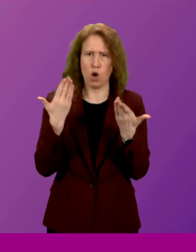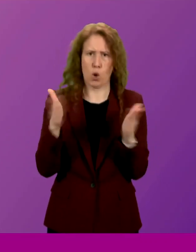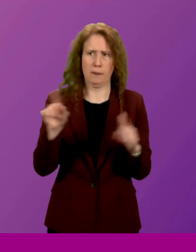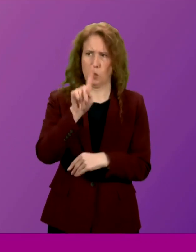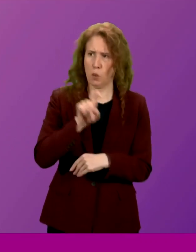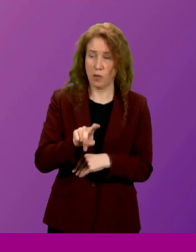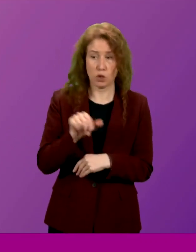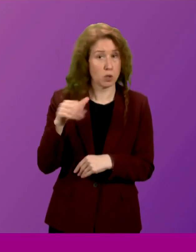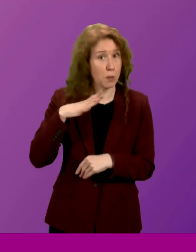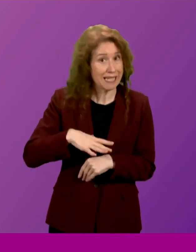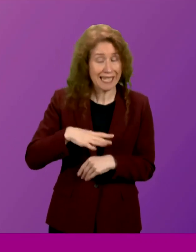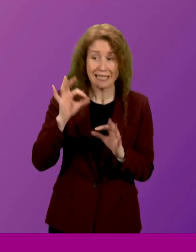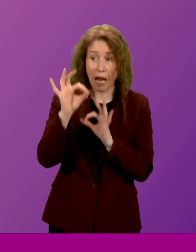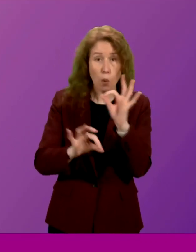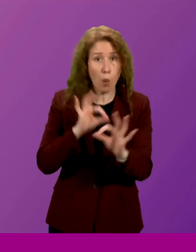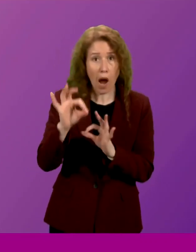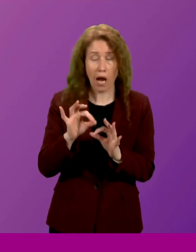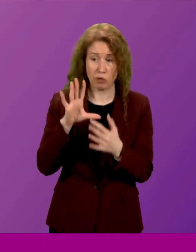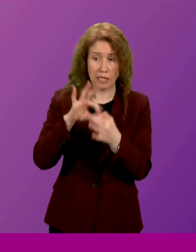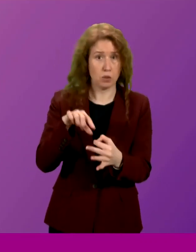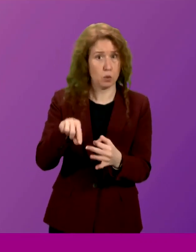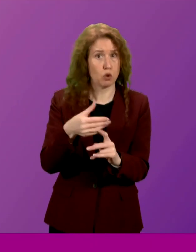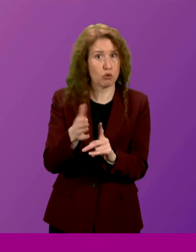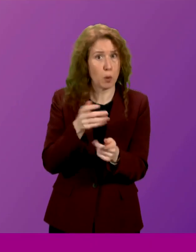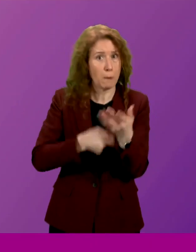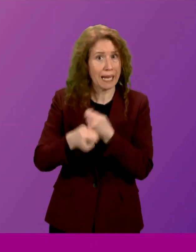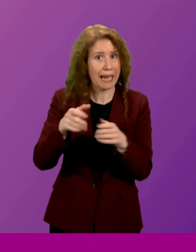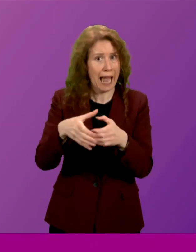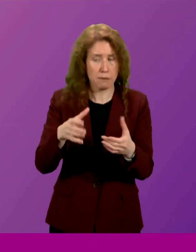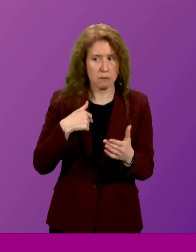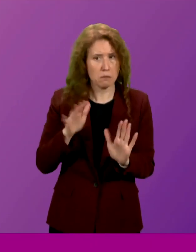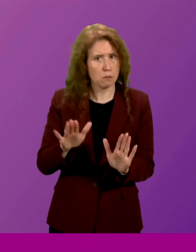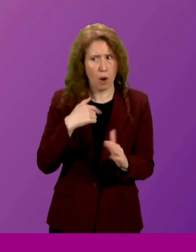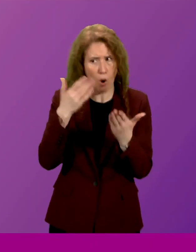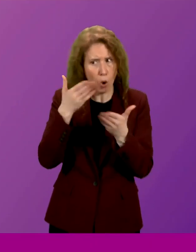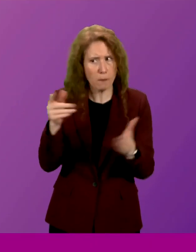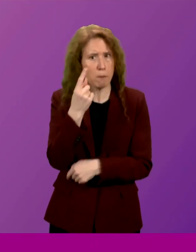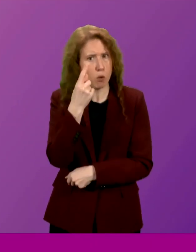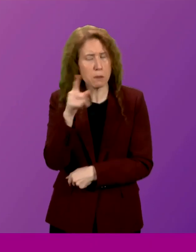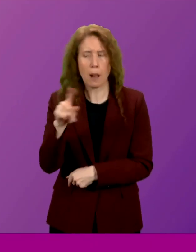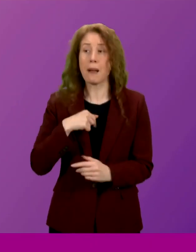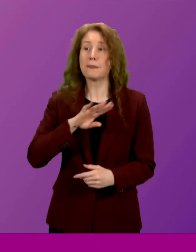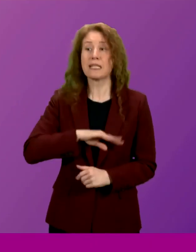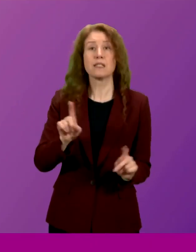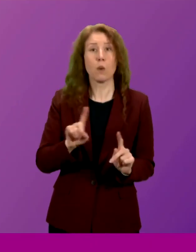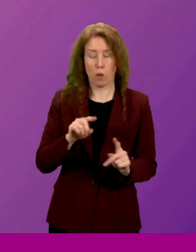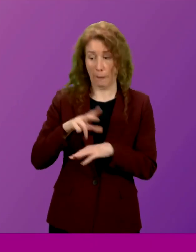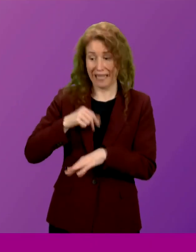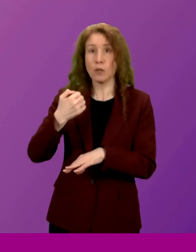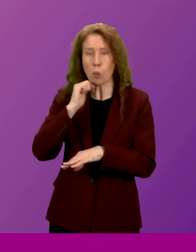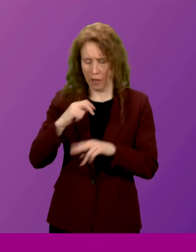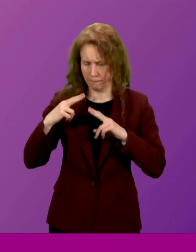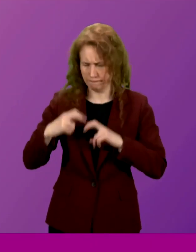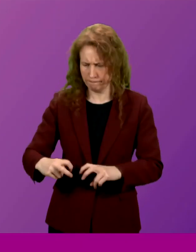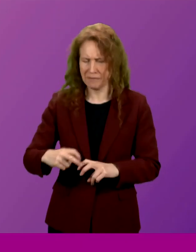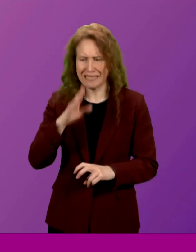question of an inquiry on grooming gangs, but what I am satisfied about is that the police will address these